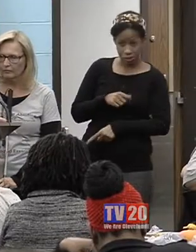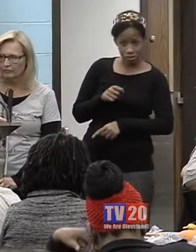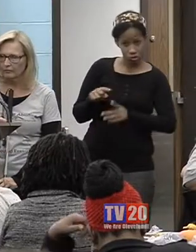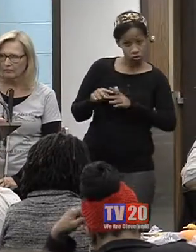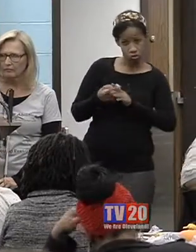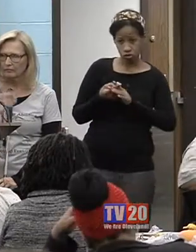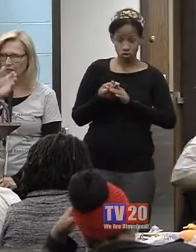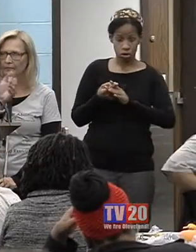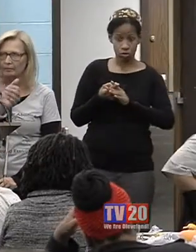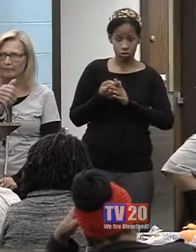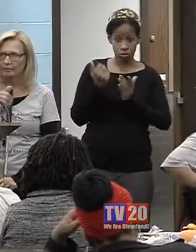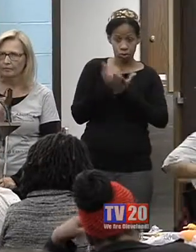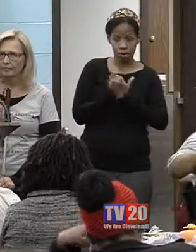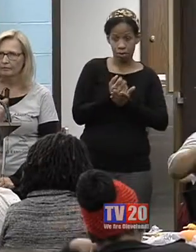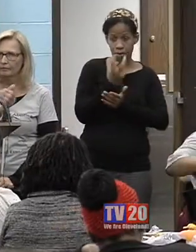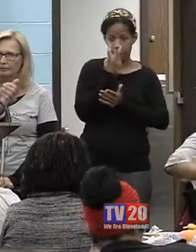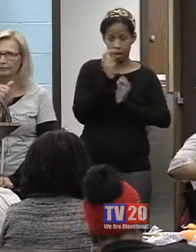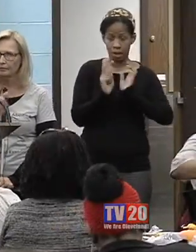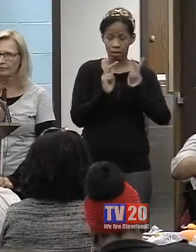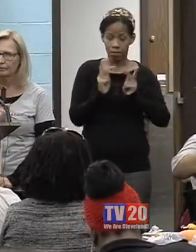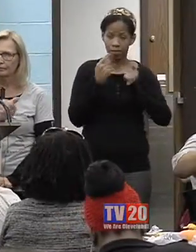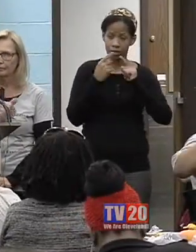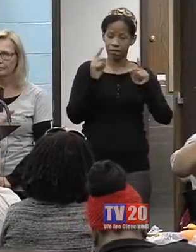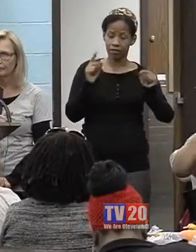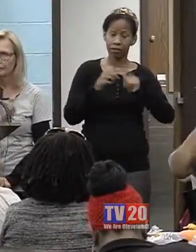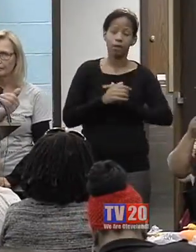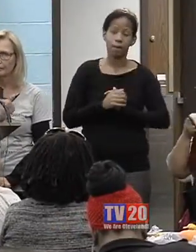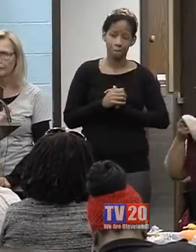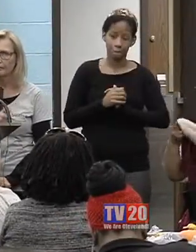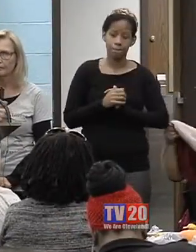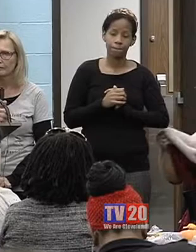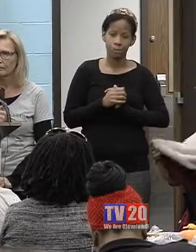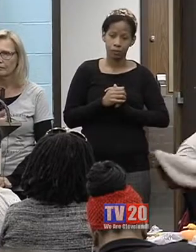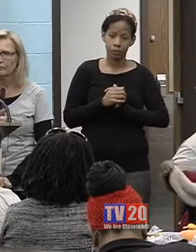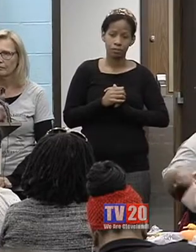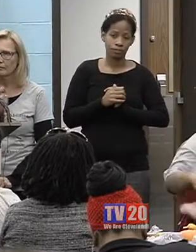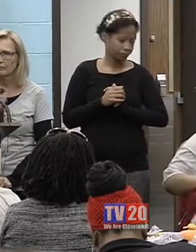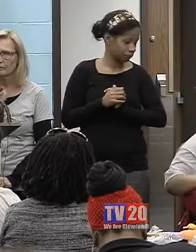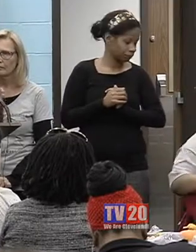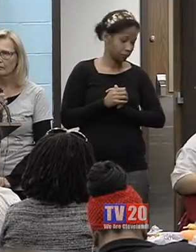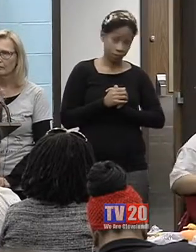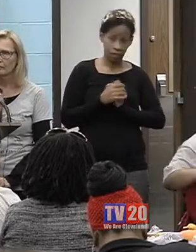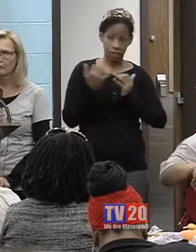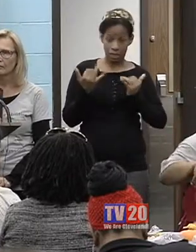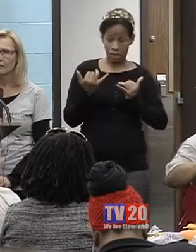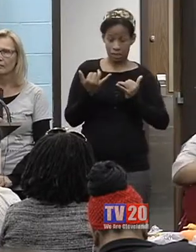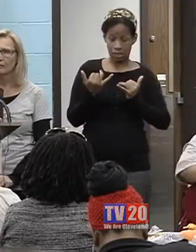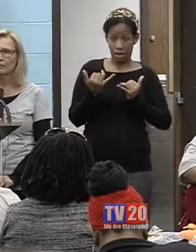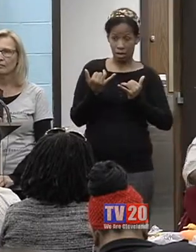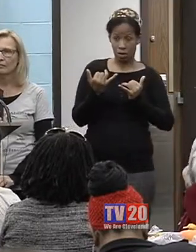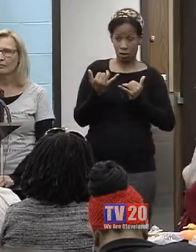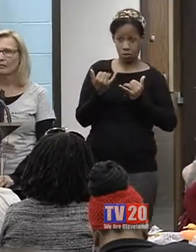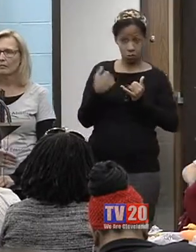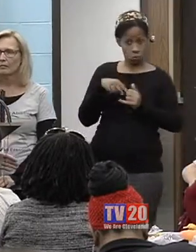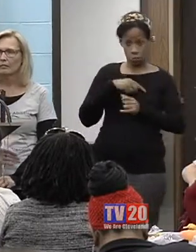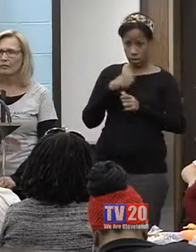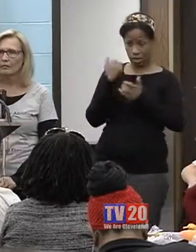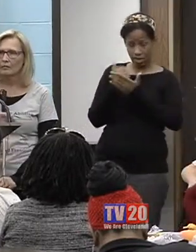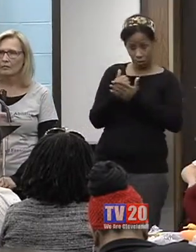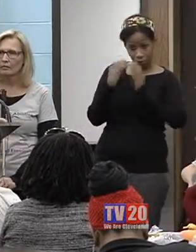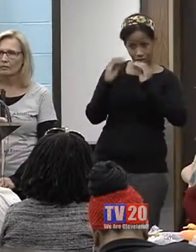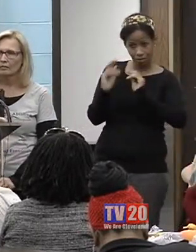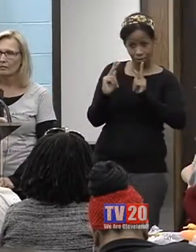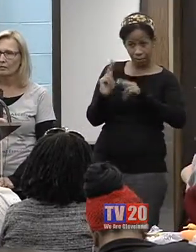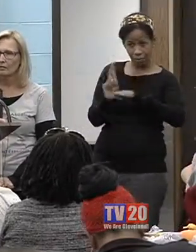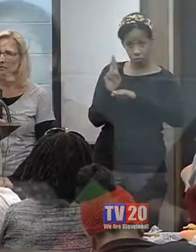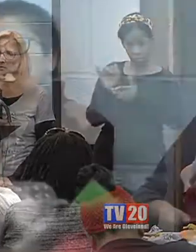journey. Survival, they've got to get out of their house to travel, that's one of the things. So after they do that, they can find all